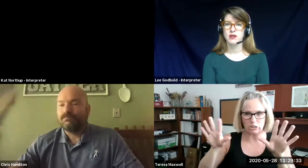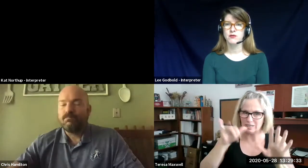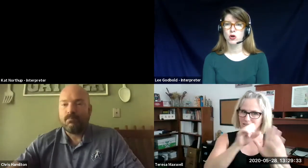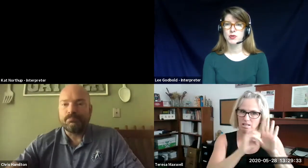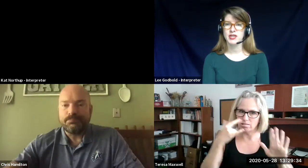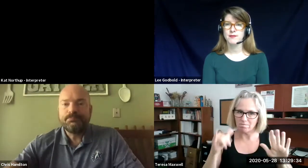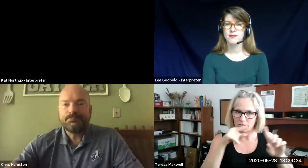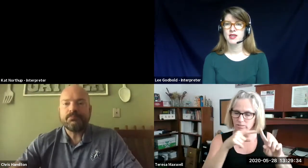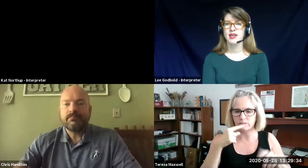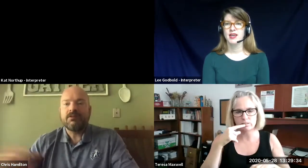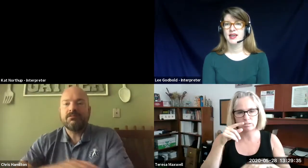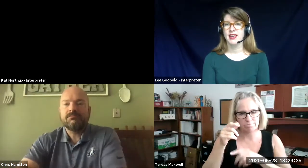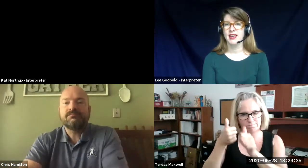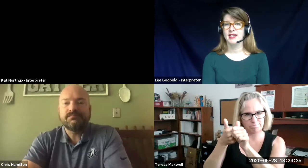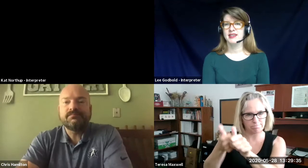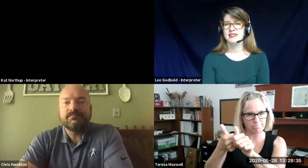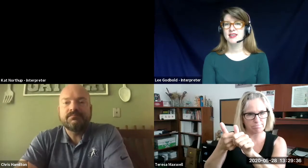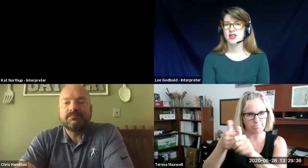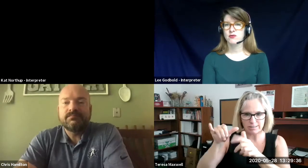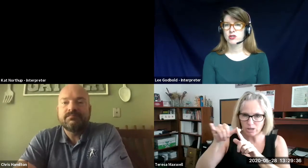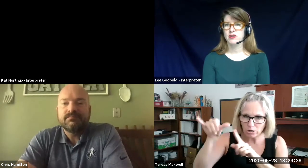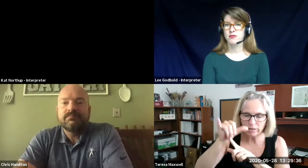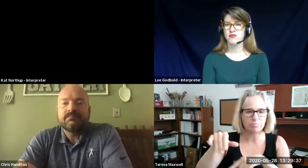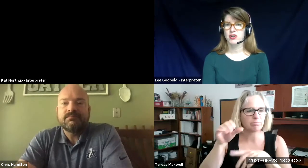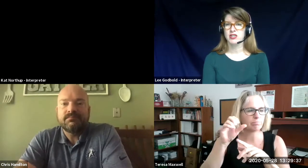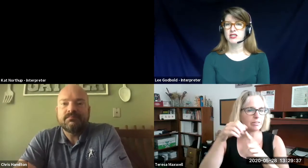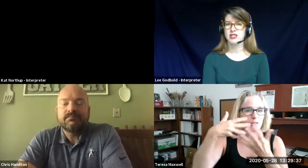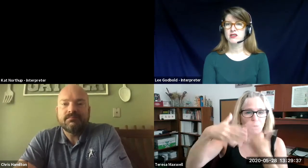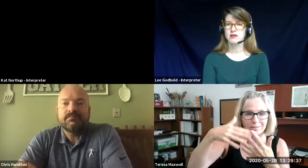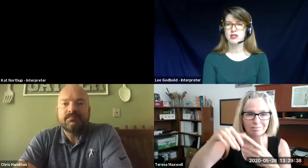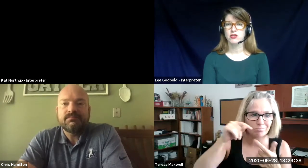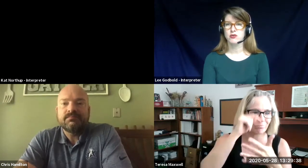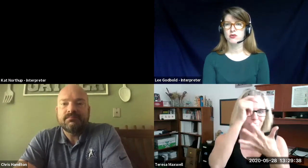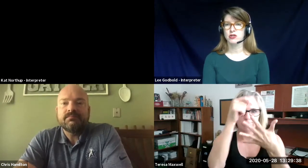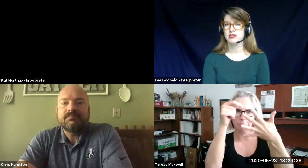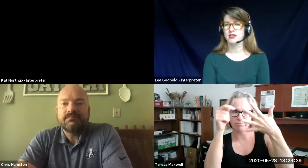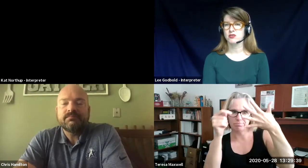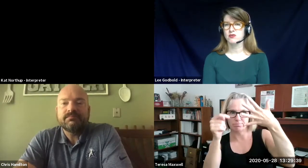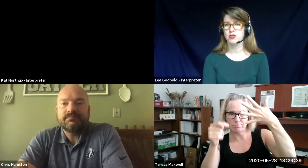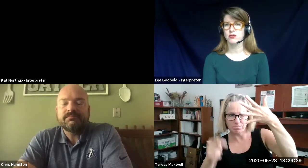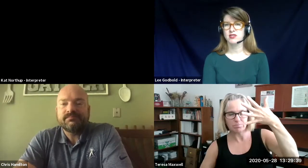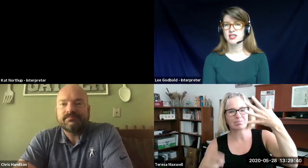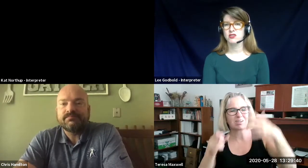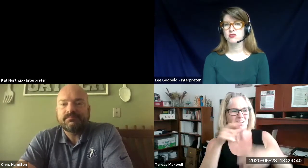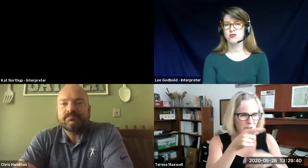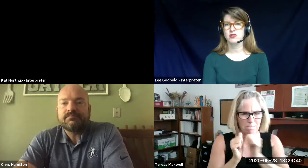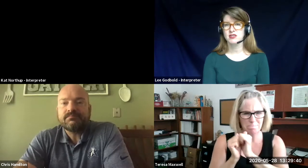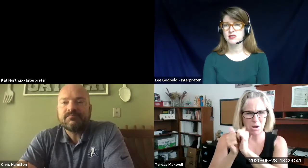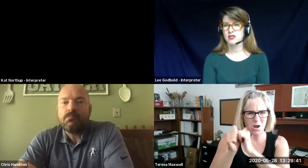of opening. And in the state of California, they've been very clear that you are expected to follow those standards, social distancing